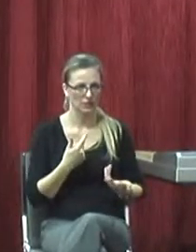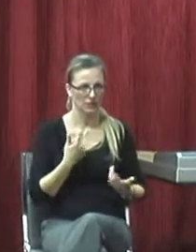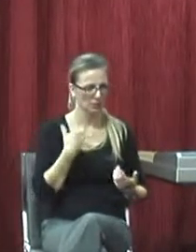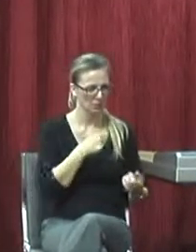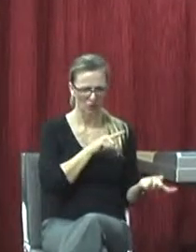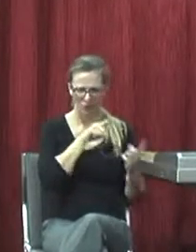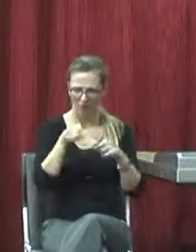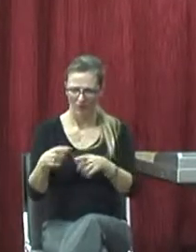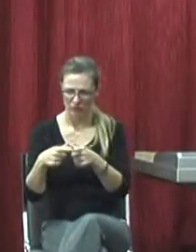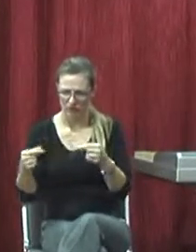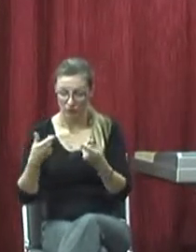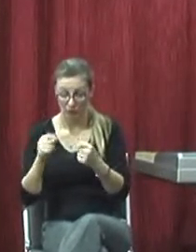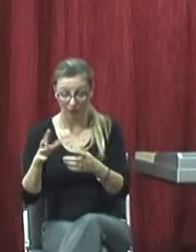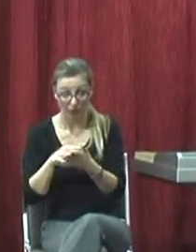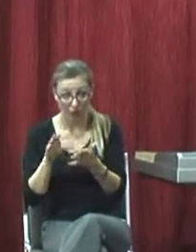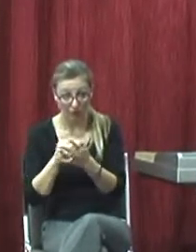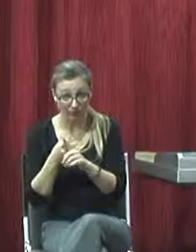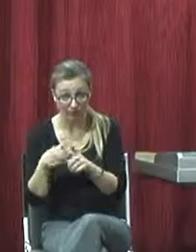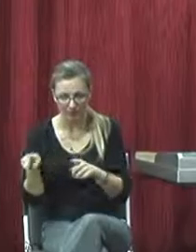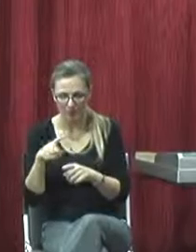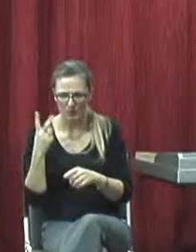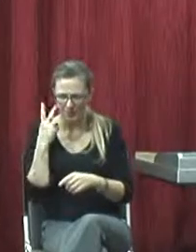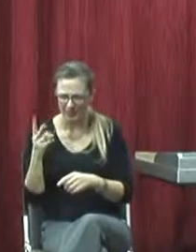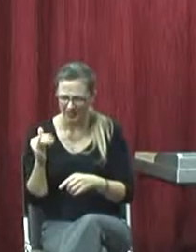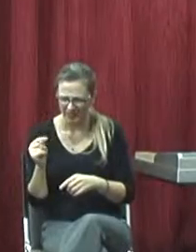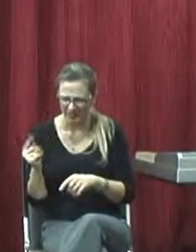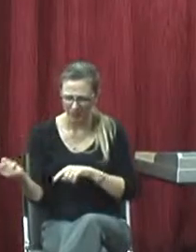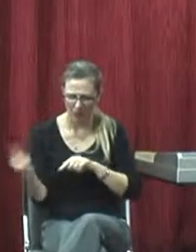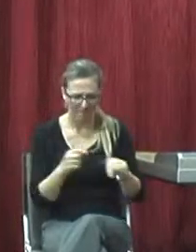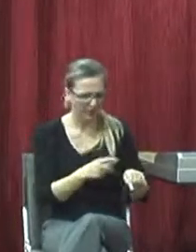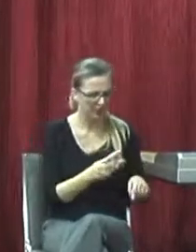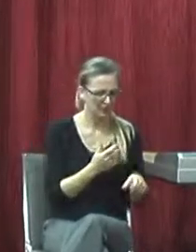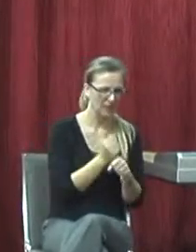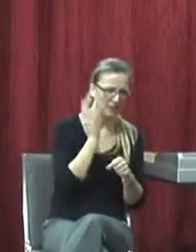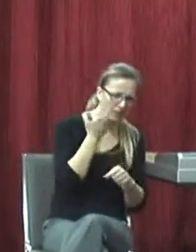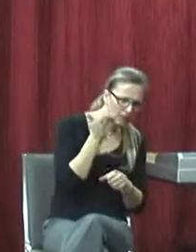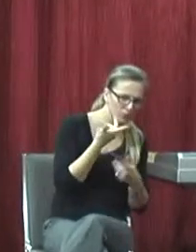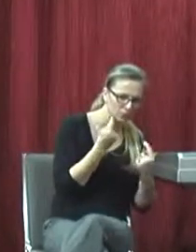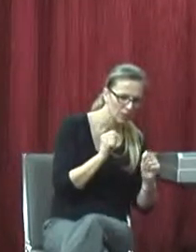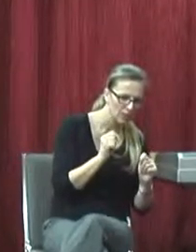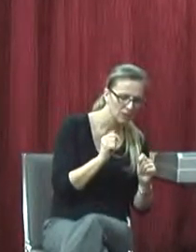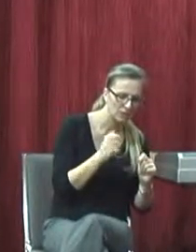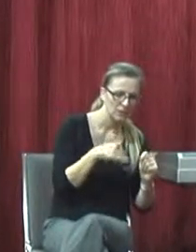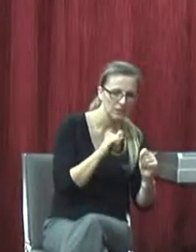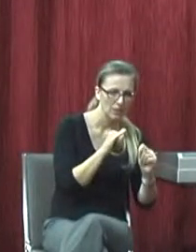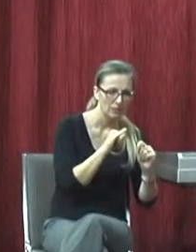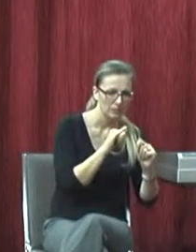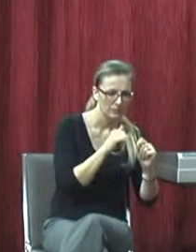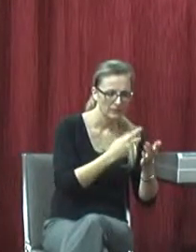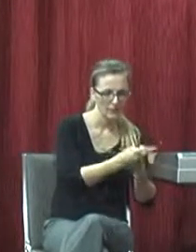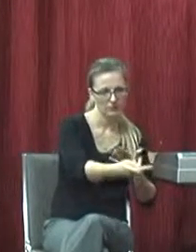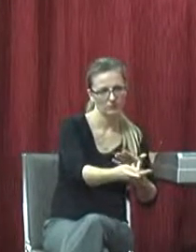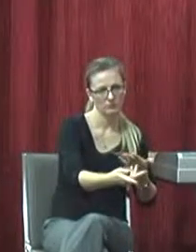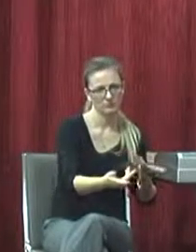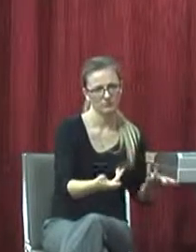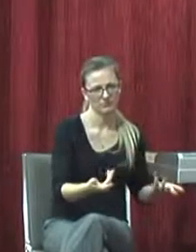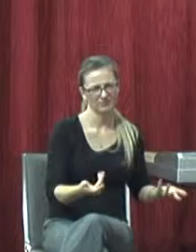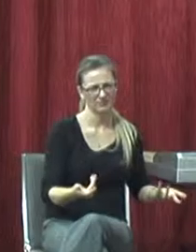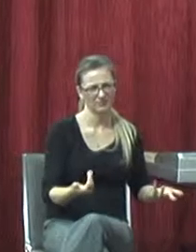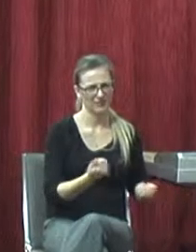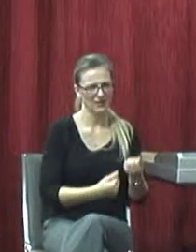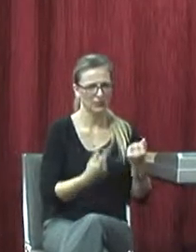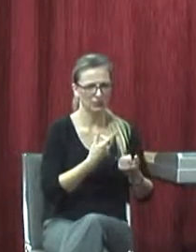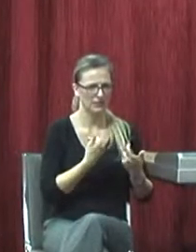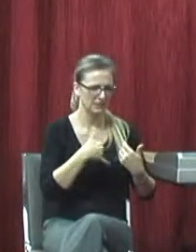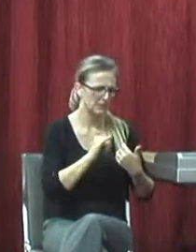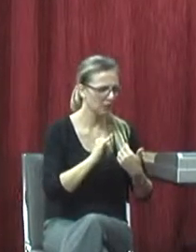on trips to try to learn from them, and we'd see it, and we'd come back, and we'd get all these lectures, and we'd try it, and it still wouldn't work. Everybody would still go